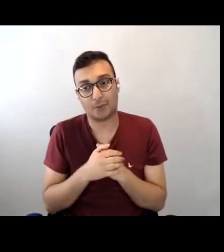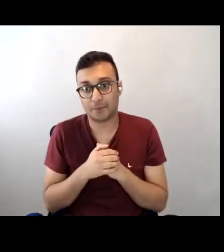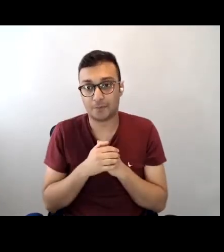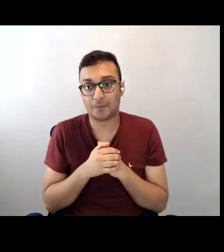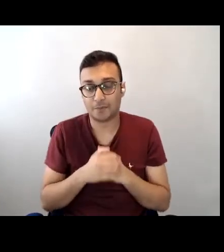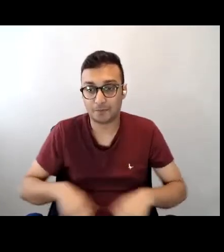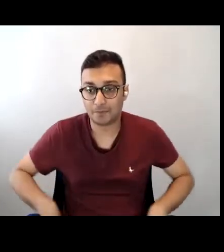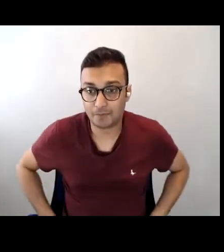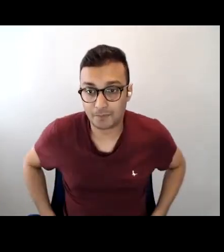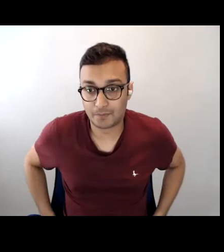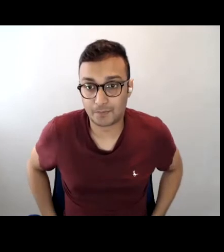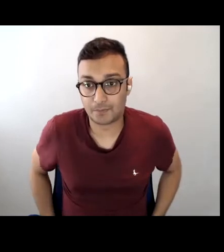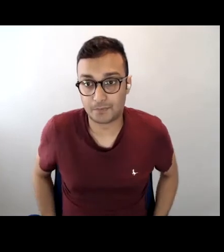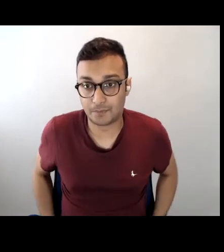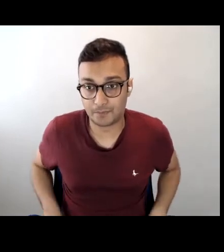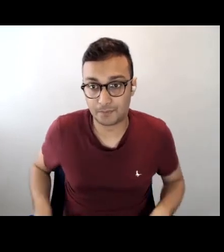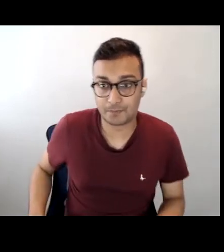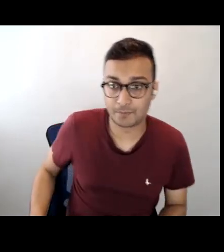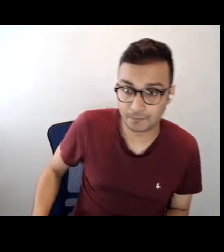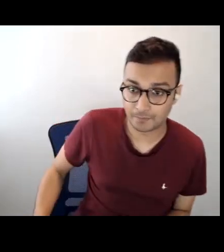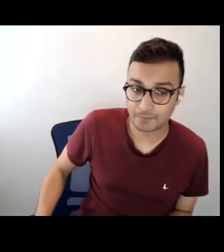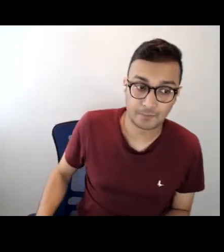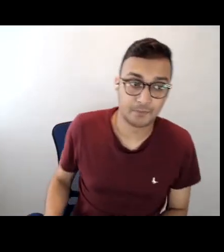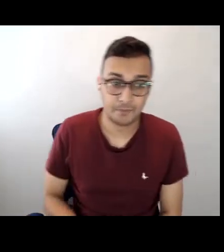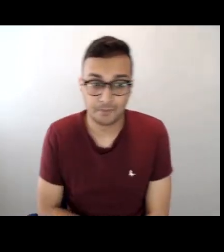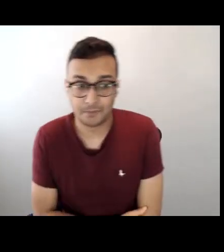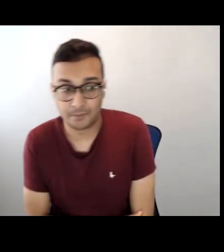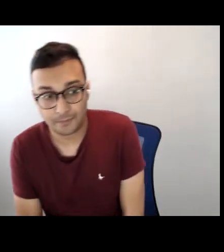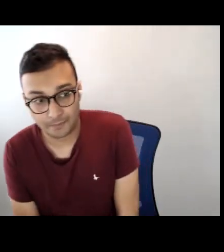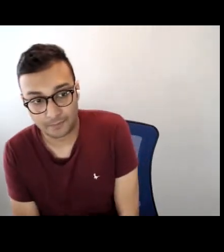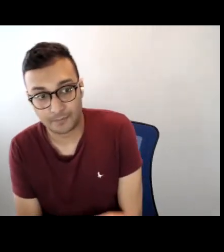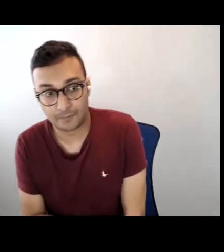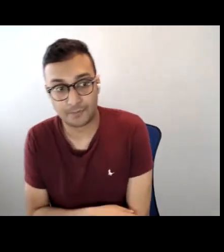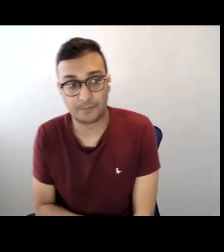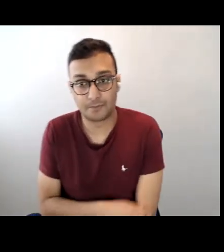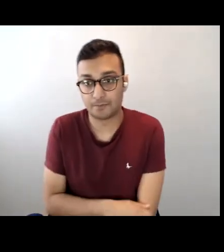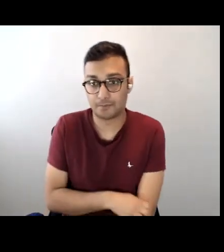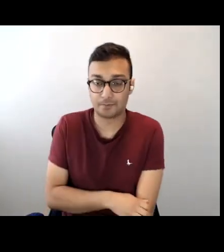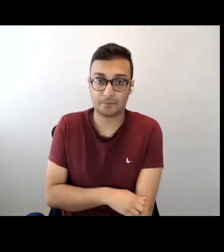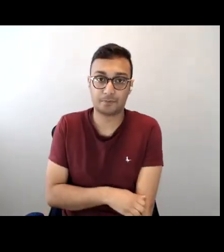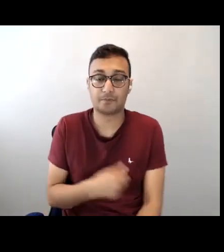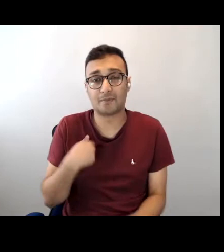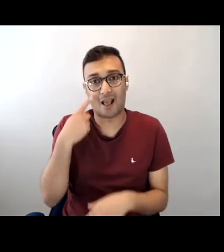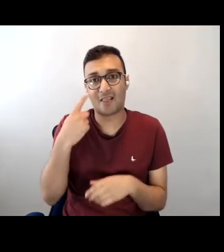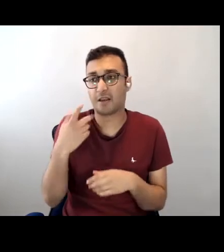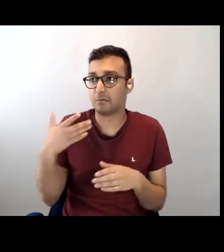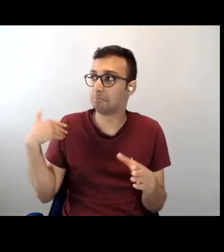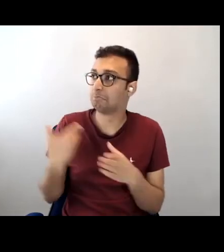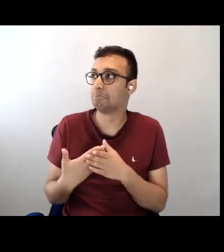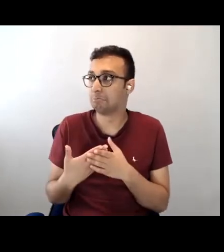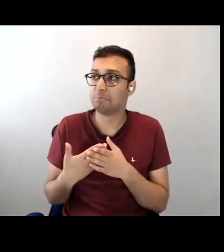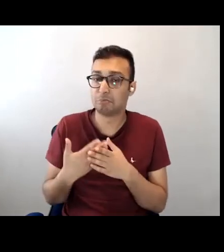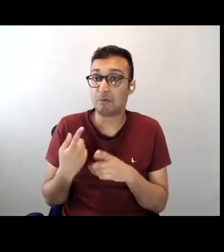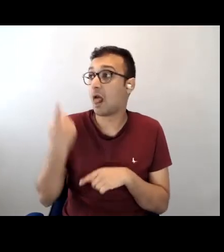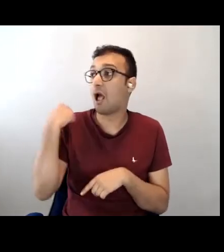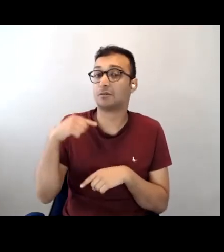of the things that we have accomplished in the previous 1